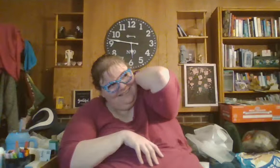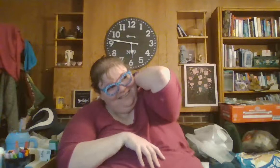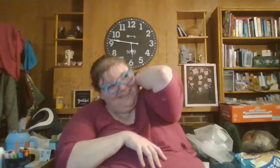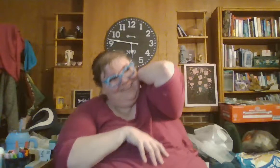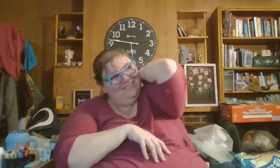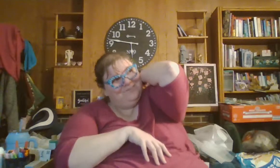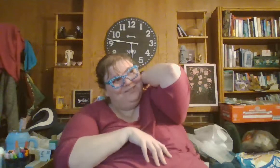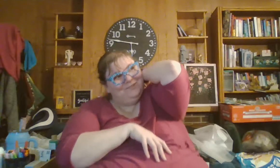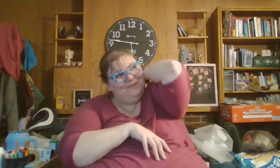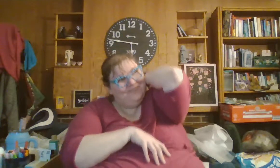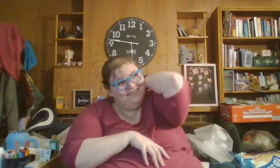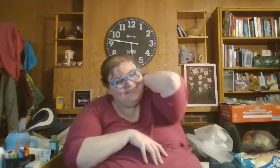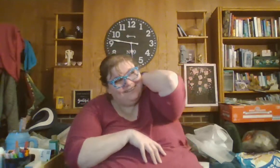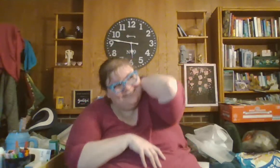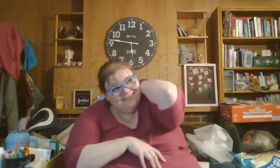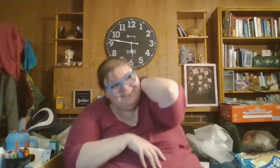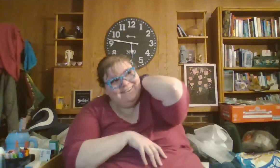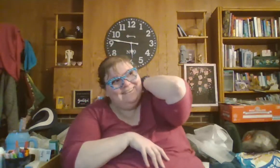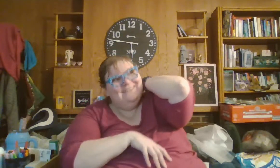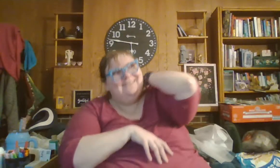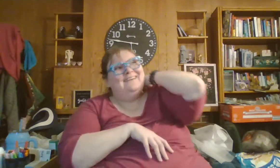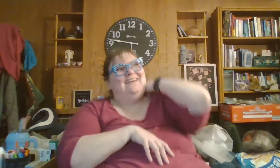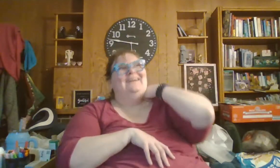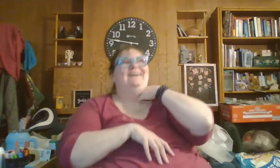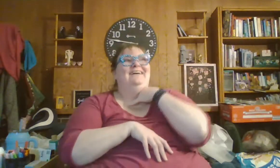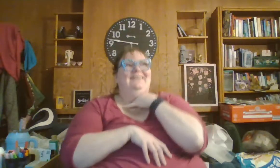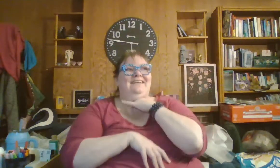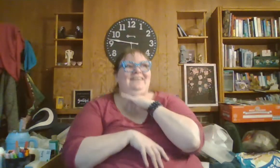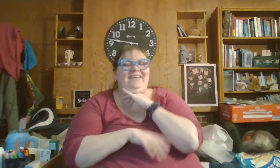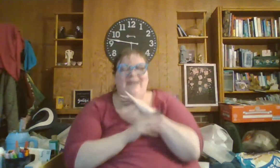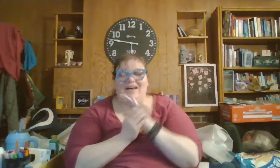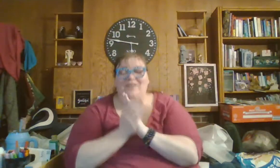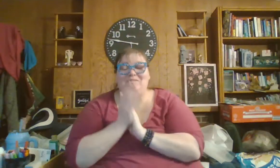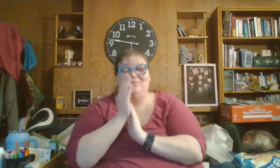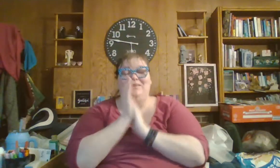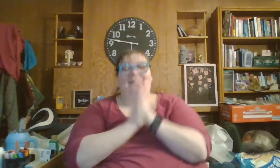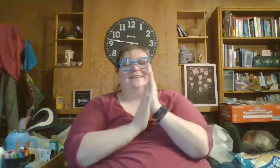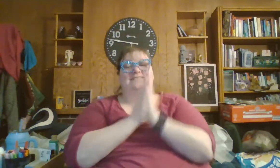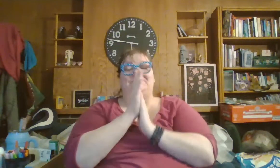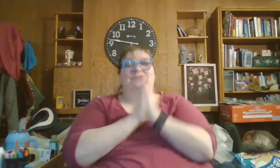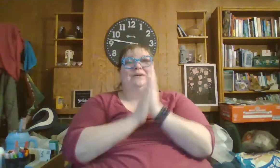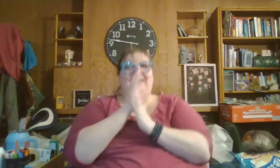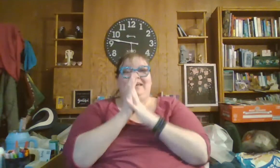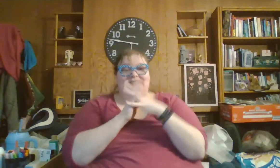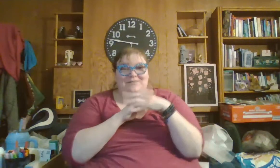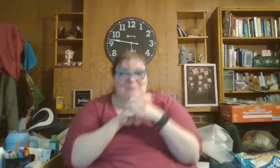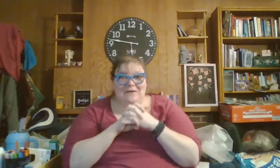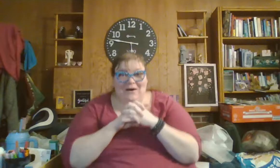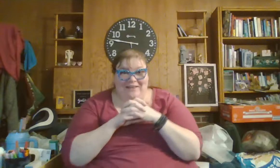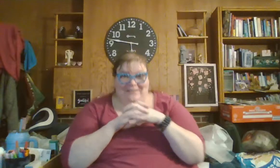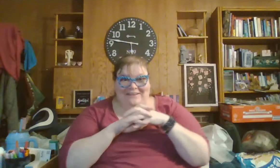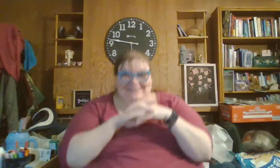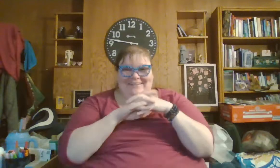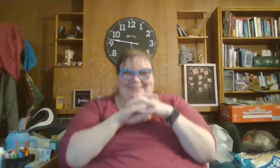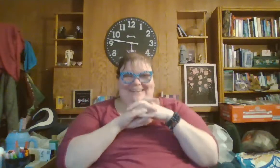Yeah, it was 2021. And so it's been a